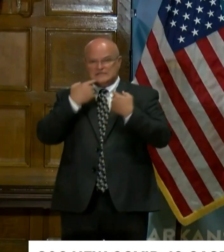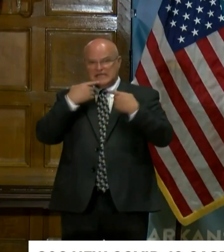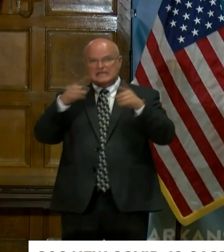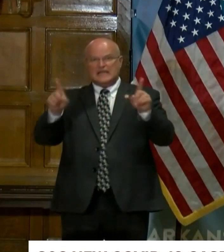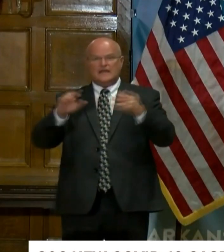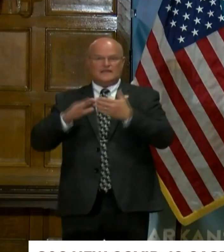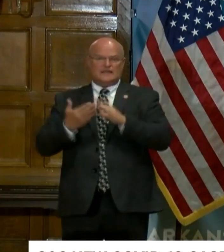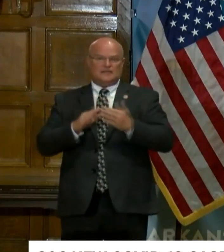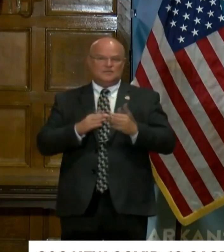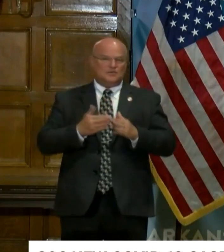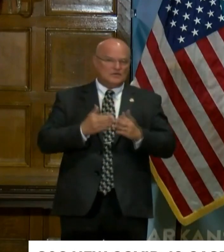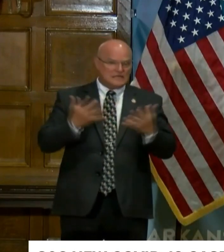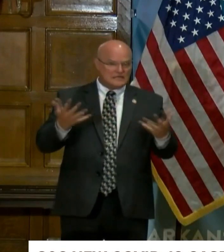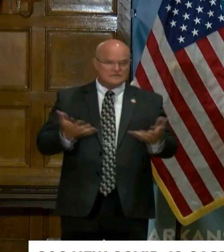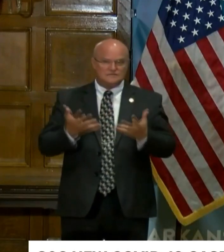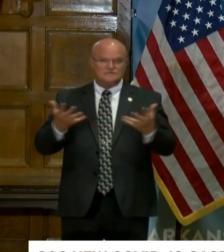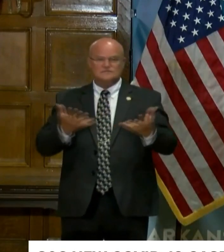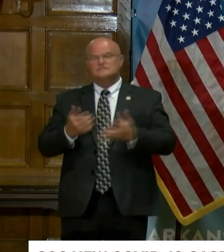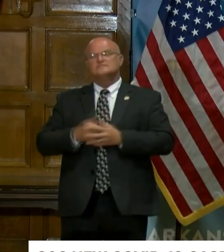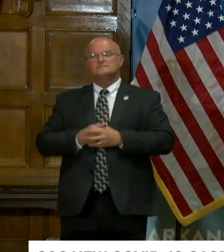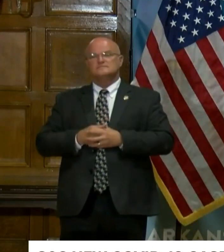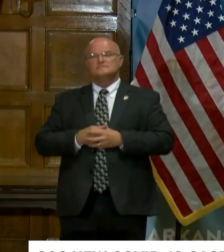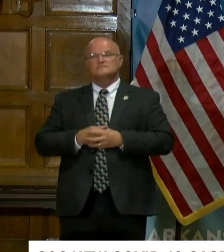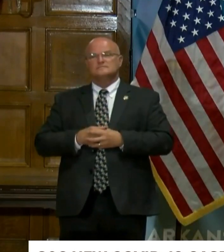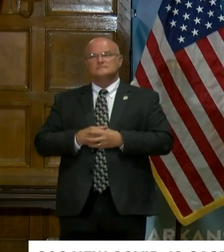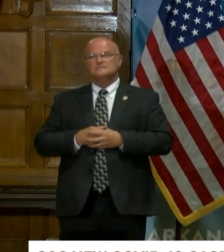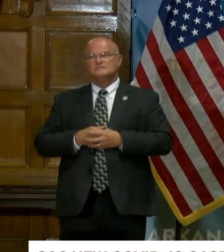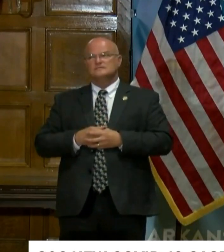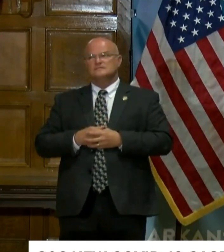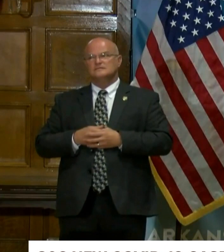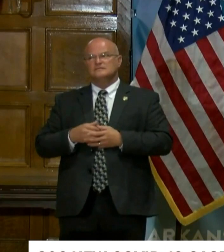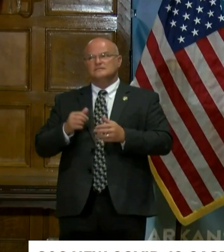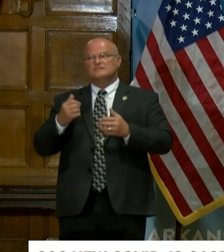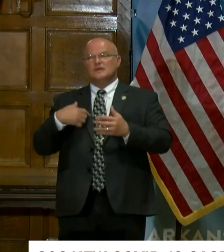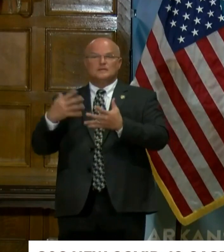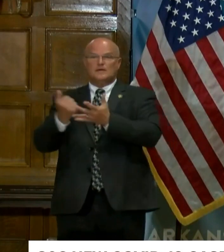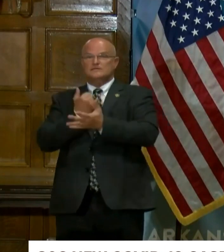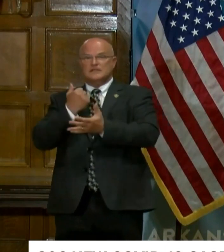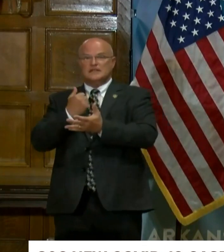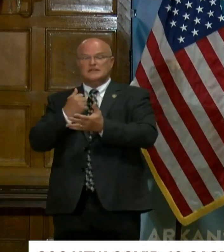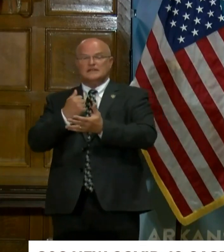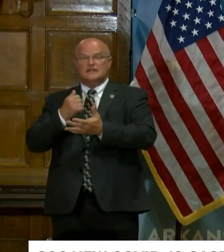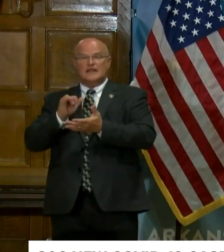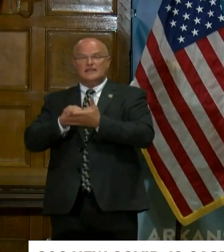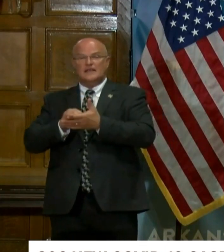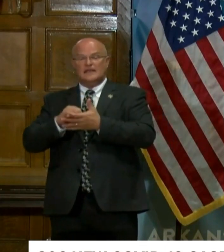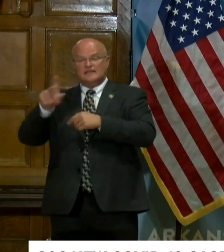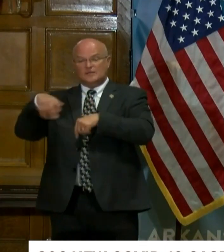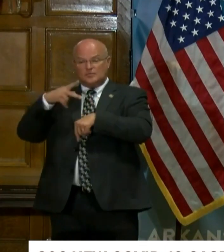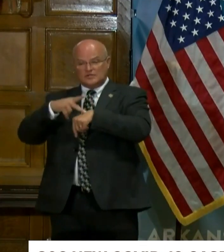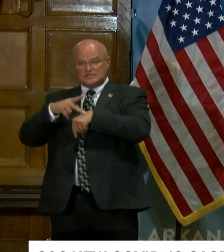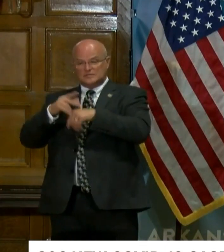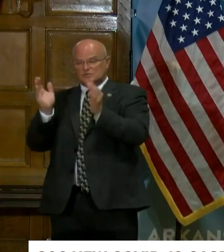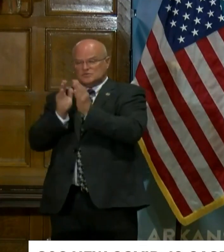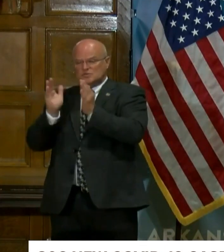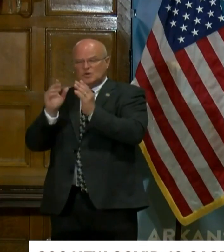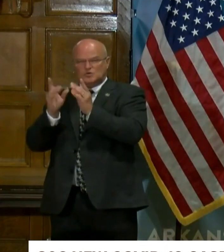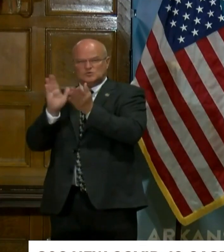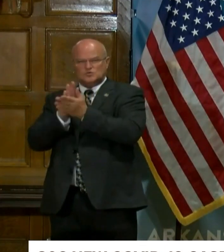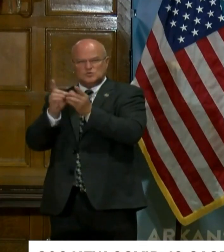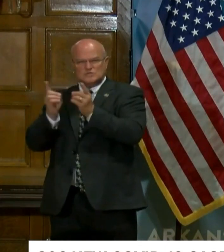to the community? Is it just, do you have a chance that a superintendent in a very small school